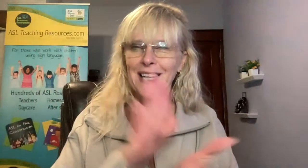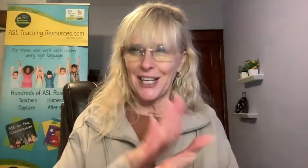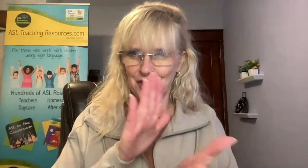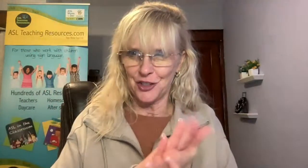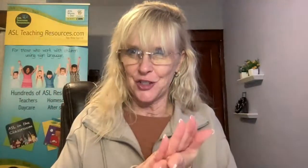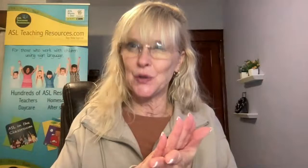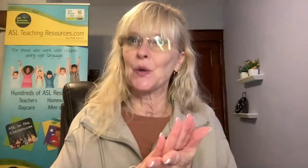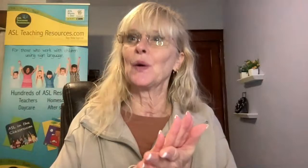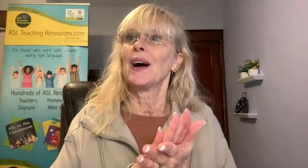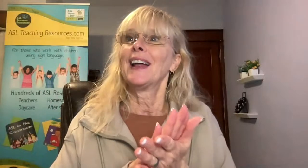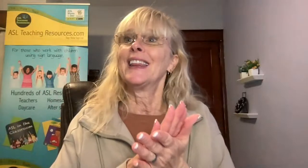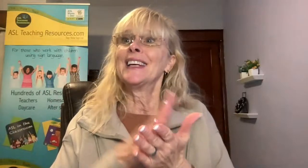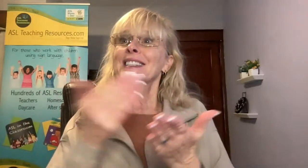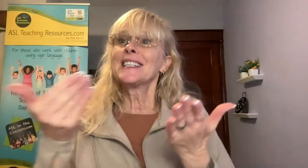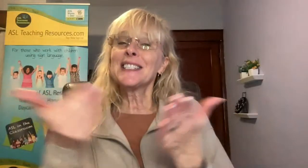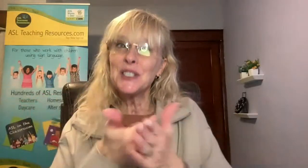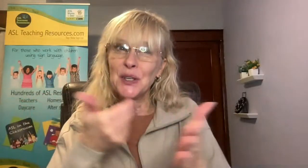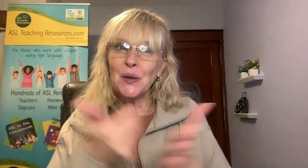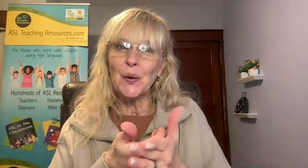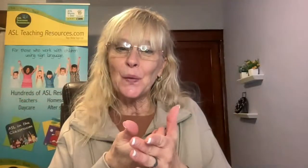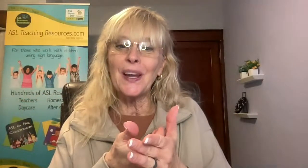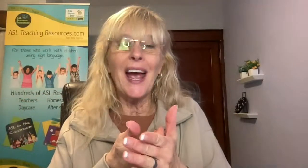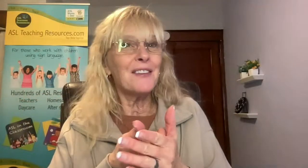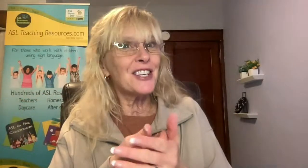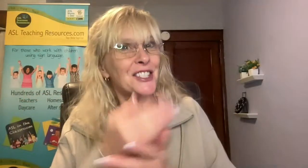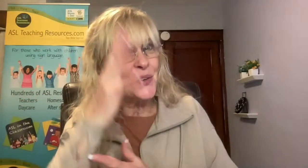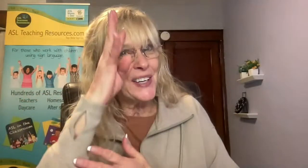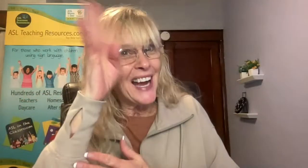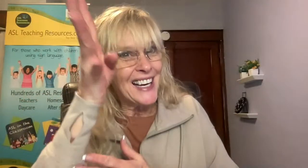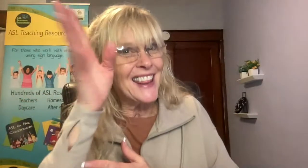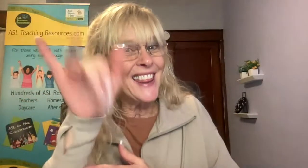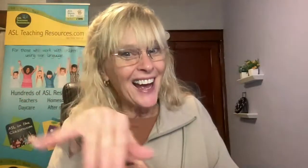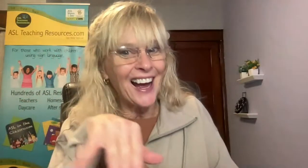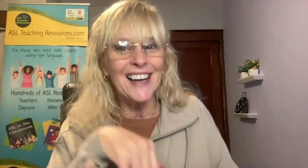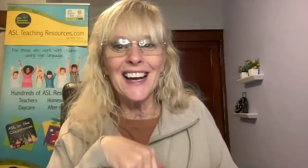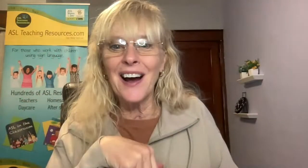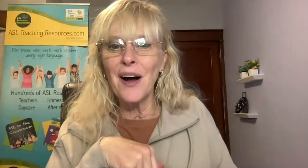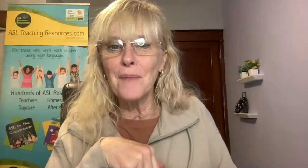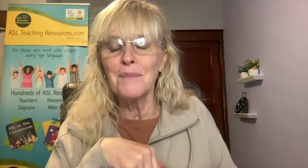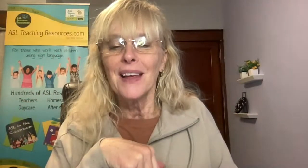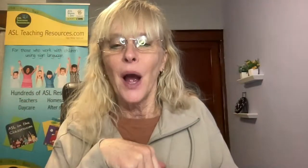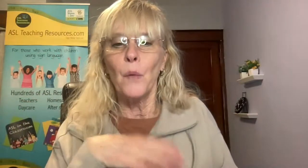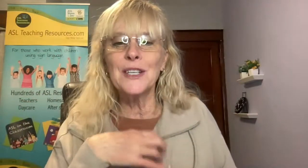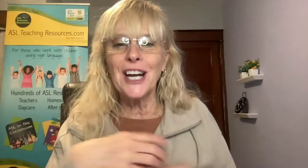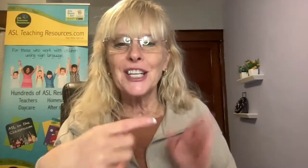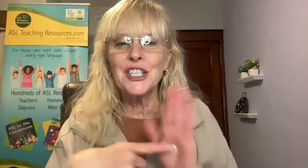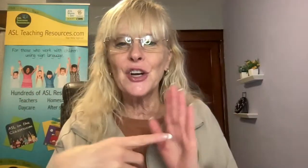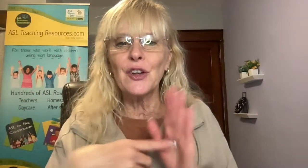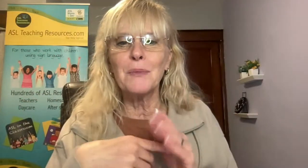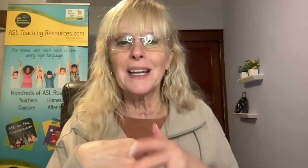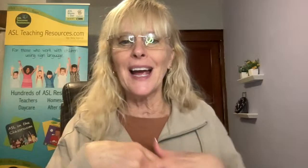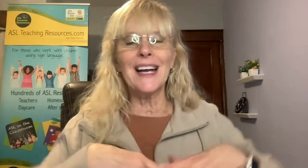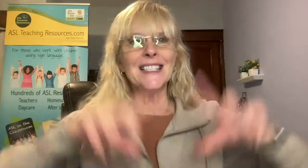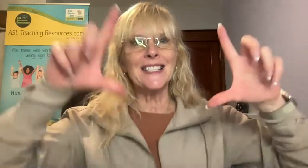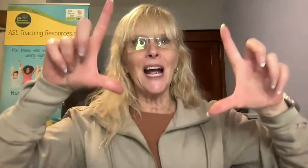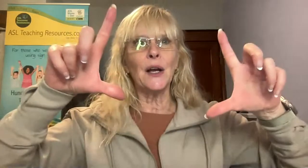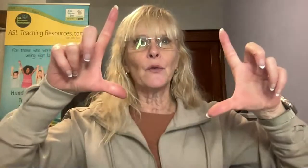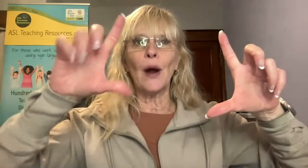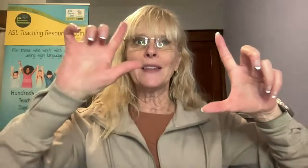at your school? This is new. We have just created that. I wish I could show you, but like a sign right there to